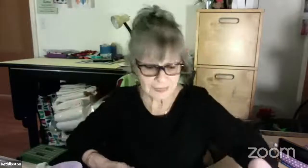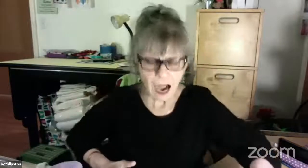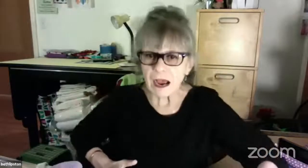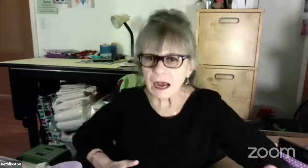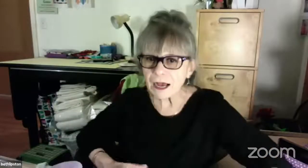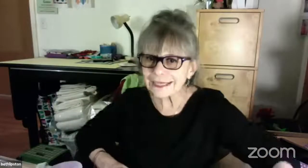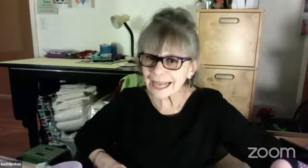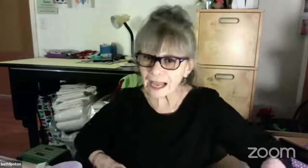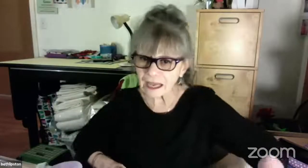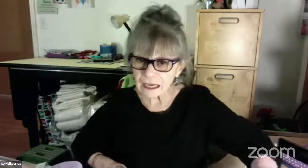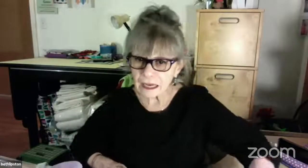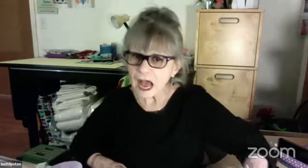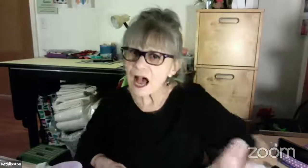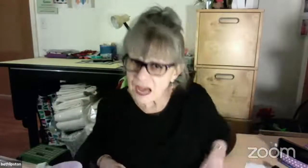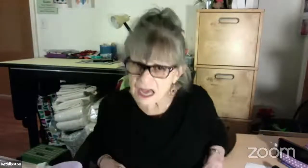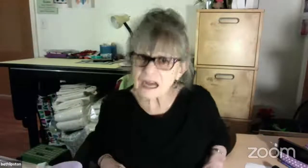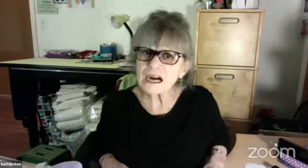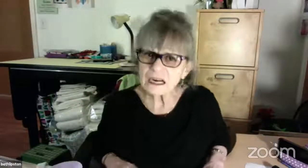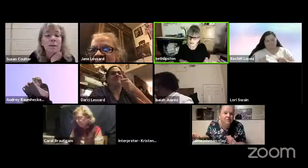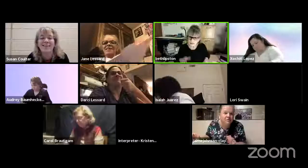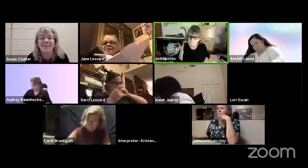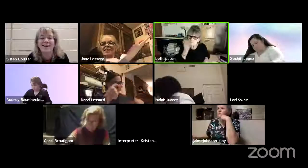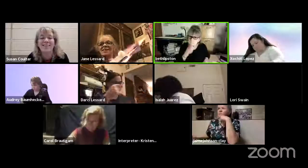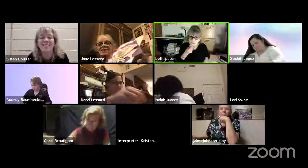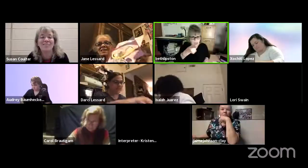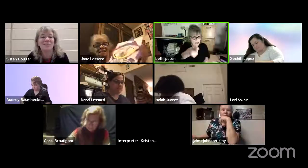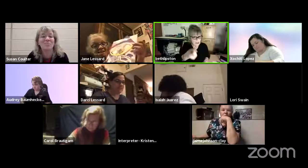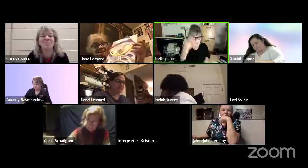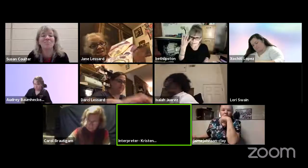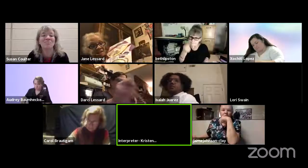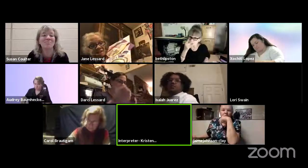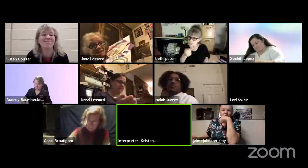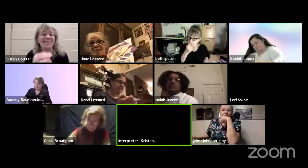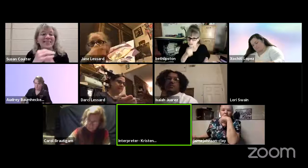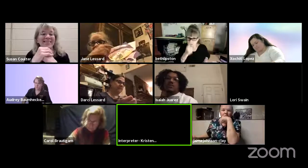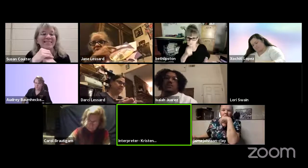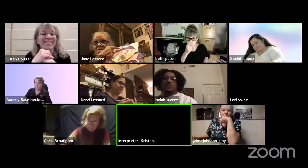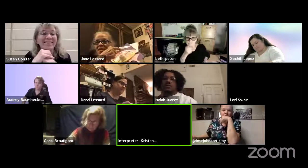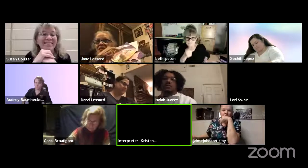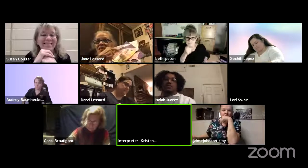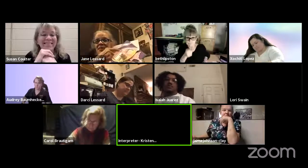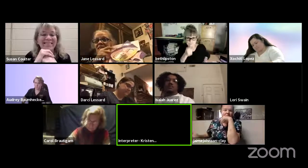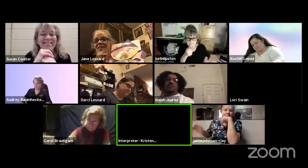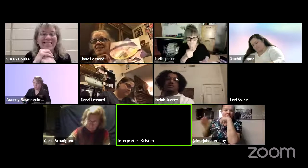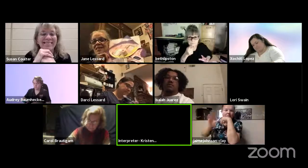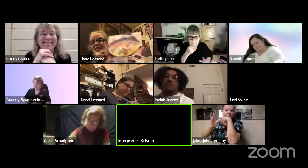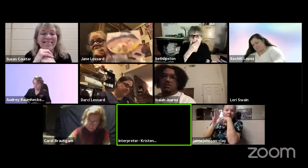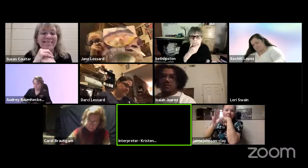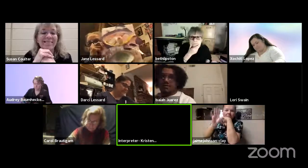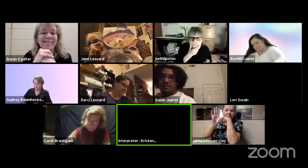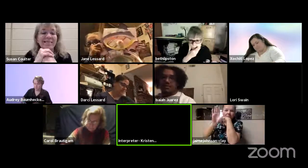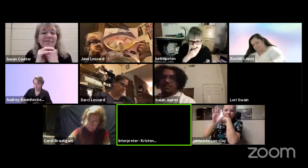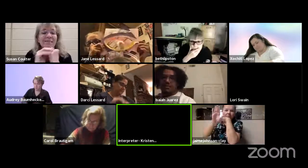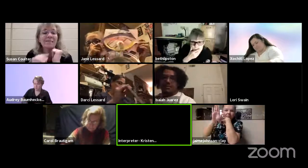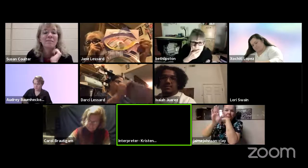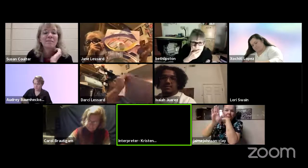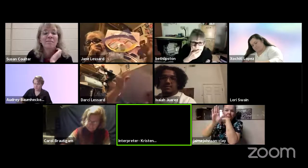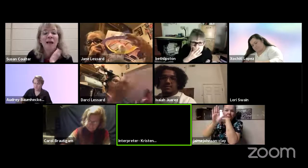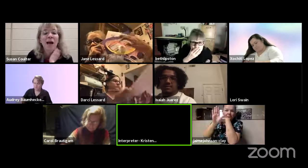Okay. Yeah, so mine, it's a little bit mixed medium here. I've got